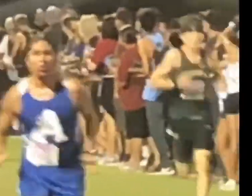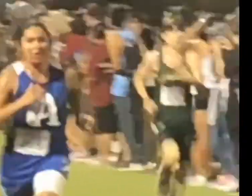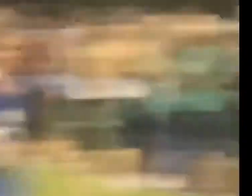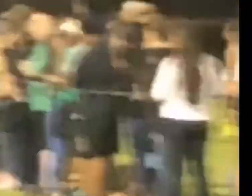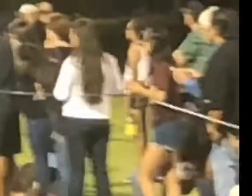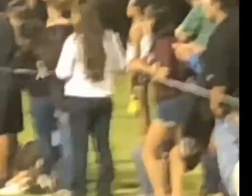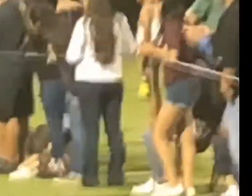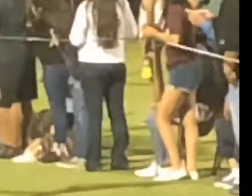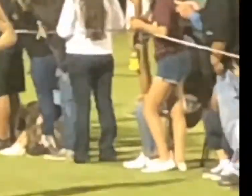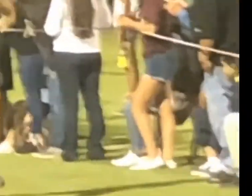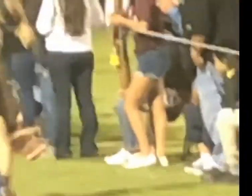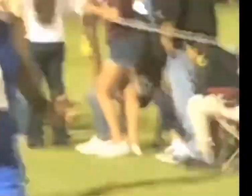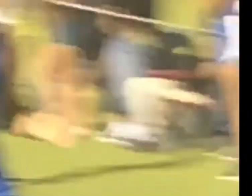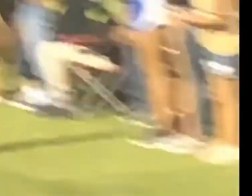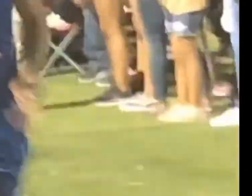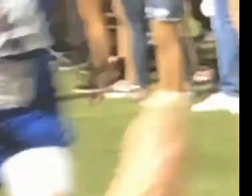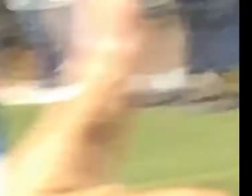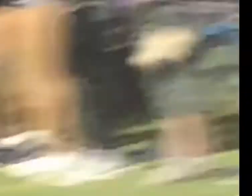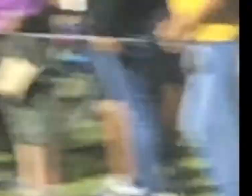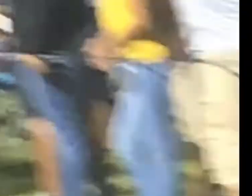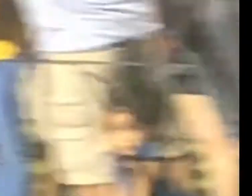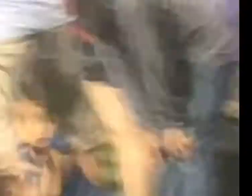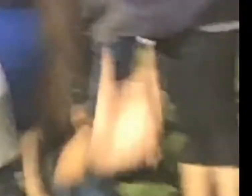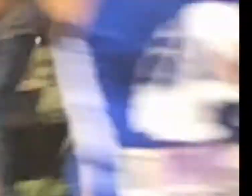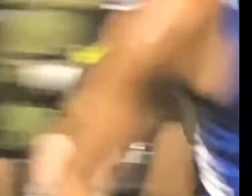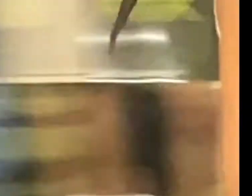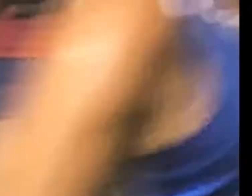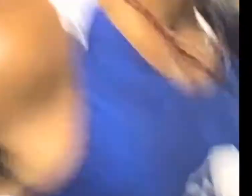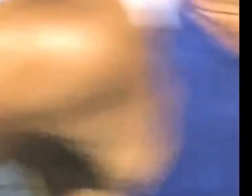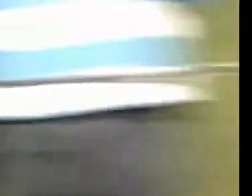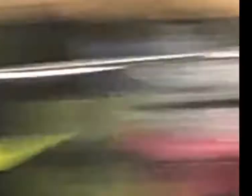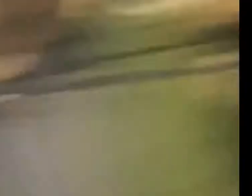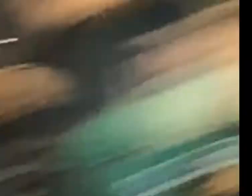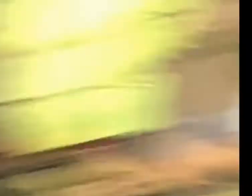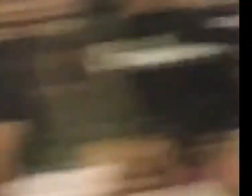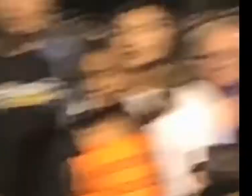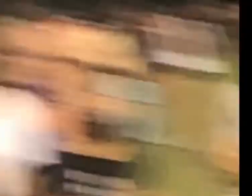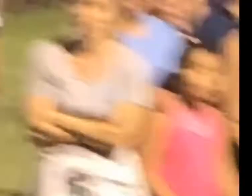A different ASDB runner passes by, running to the finish line.